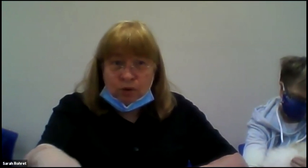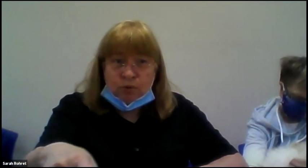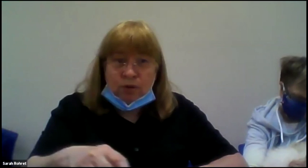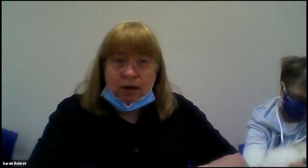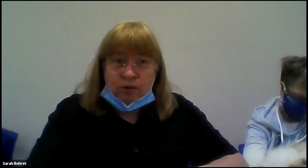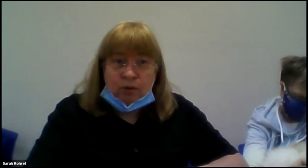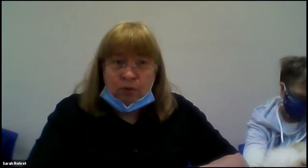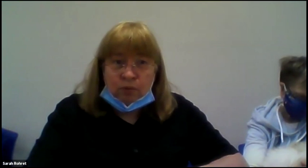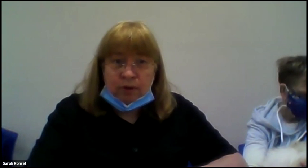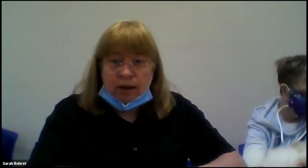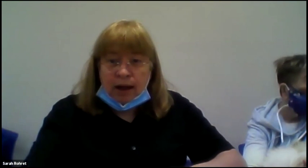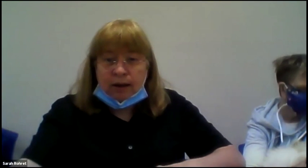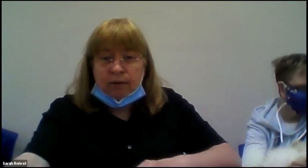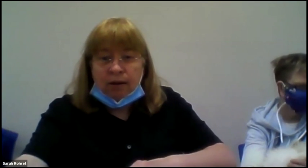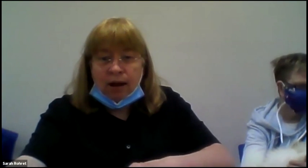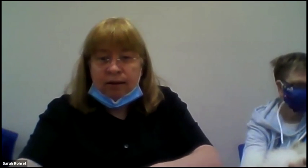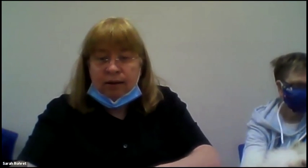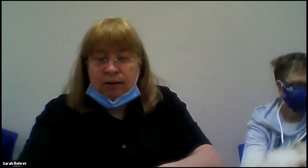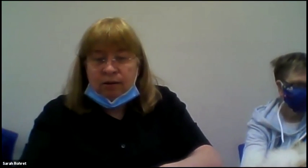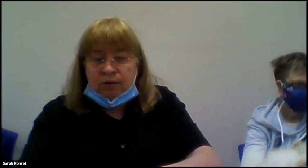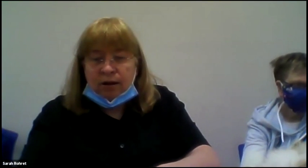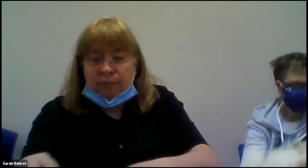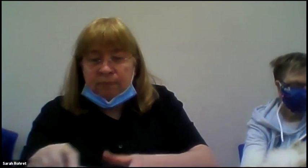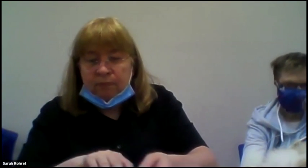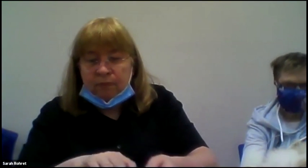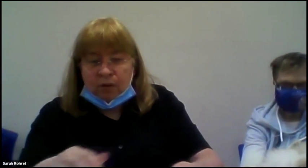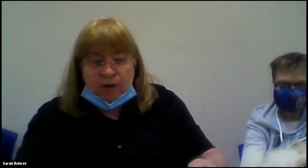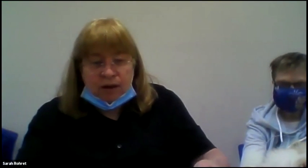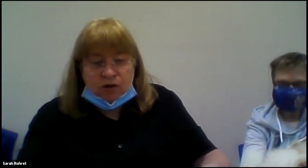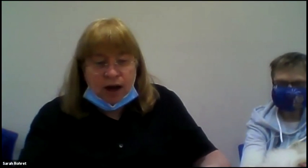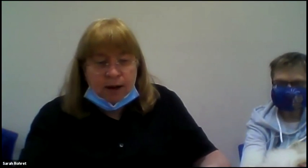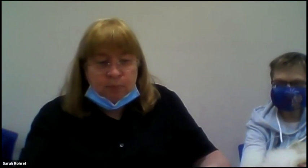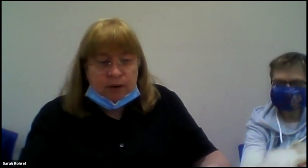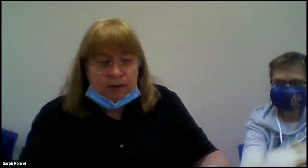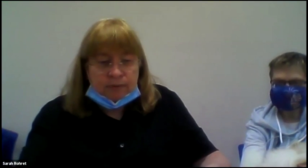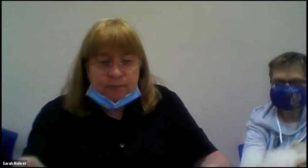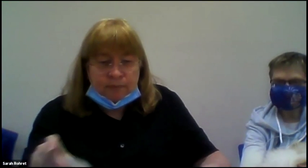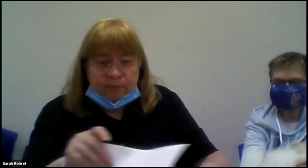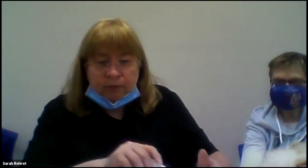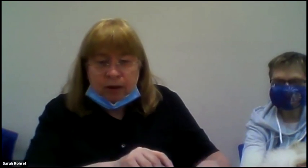it on your own. Like I think there's with the shape.